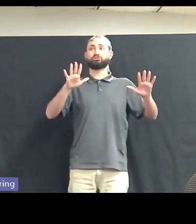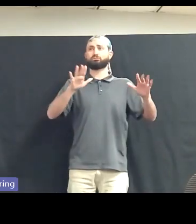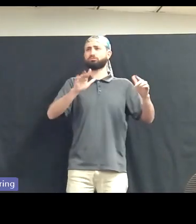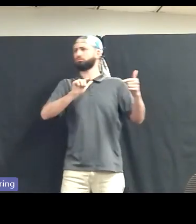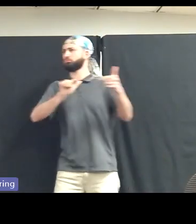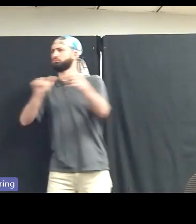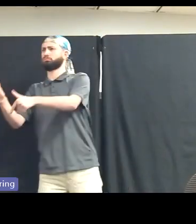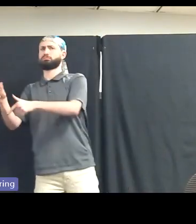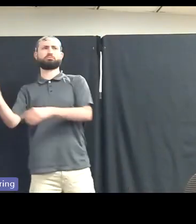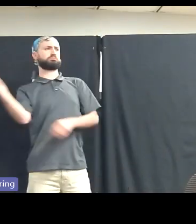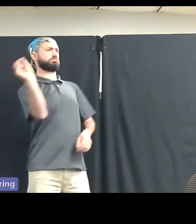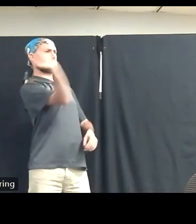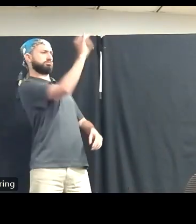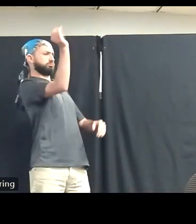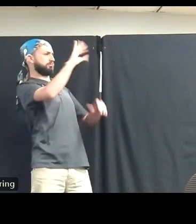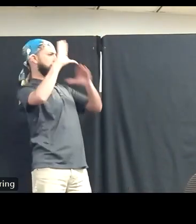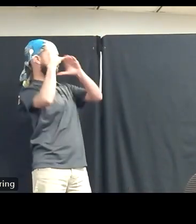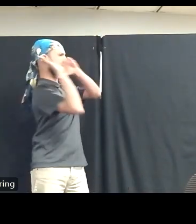When she was finished,